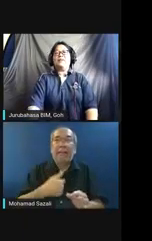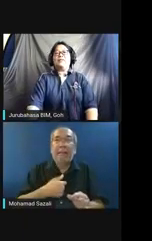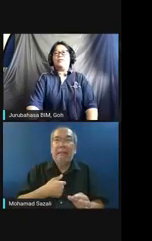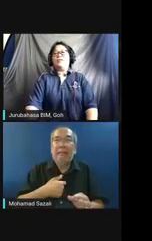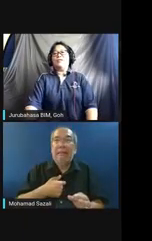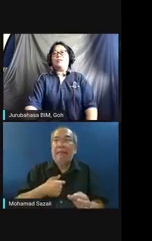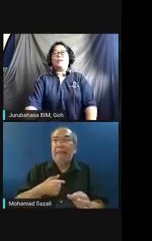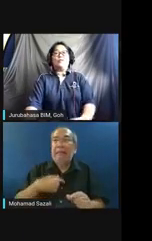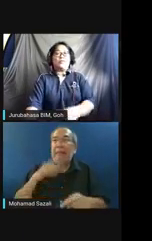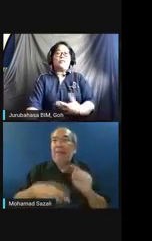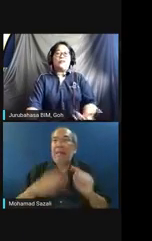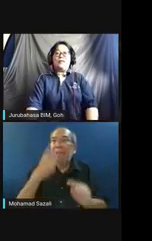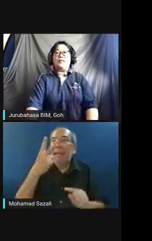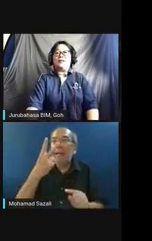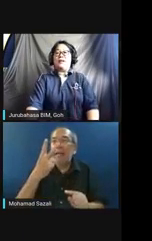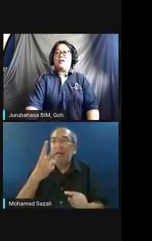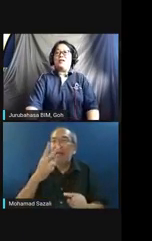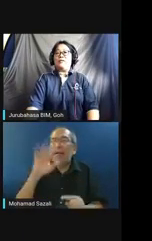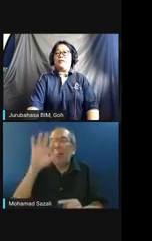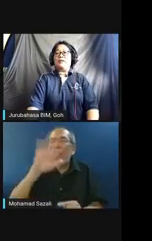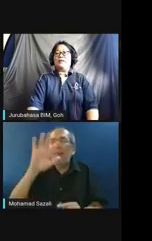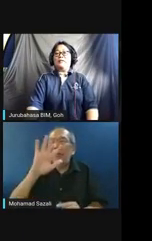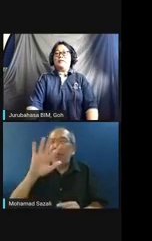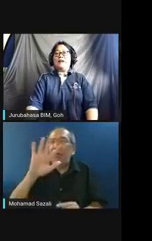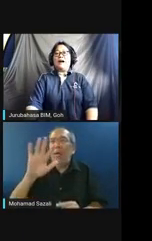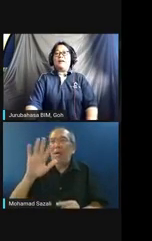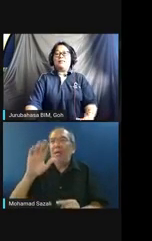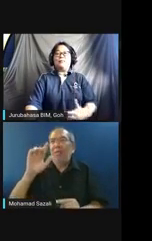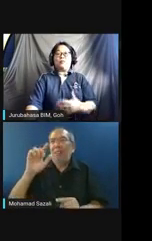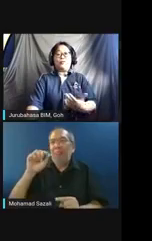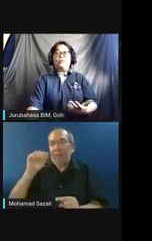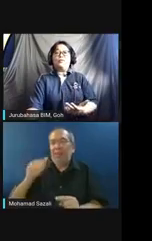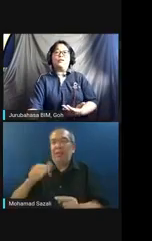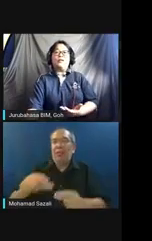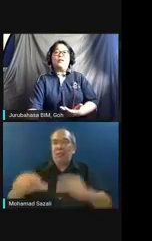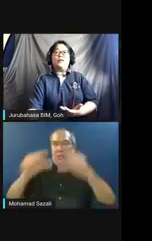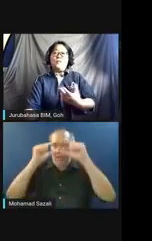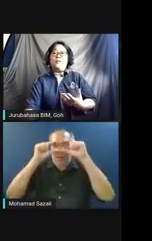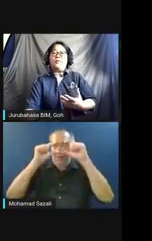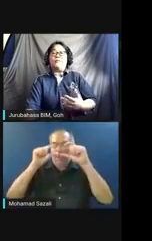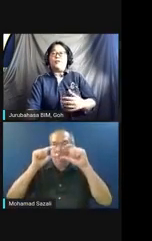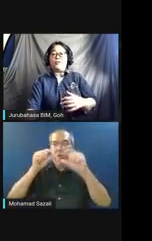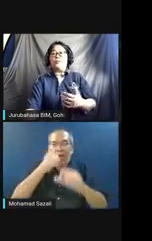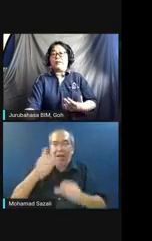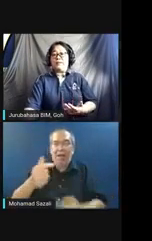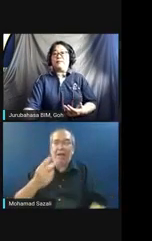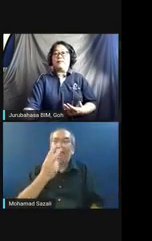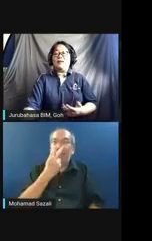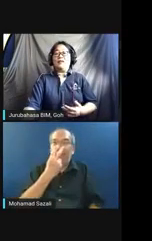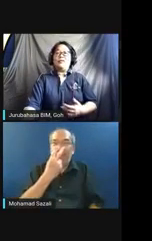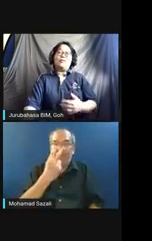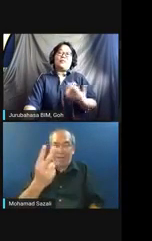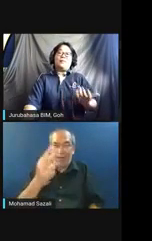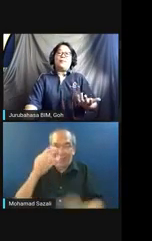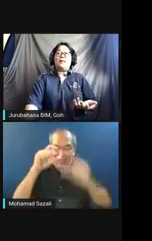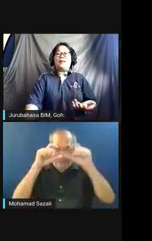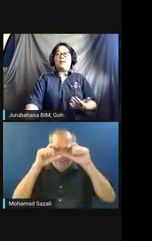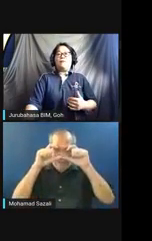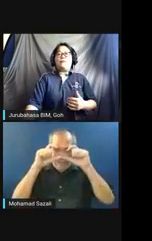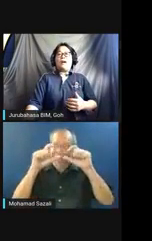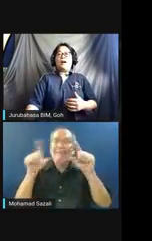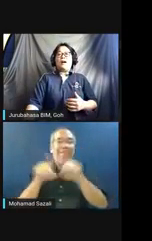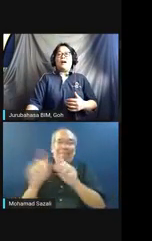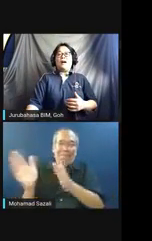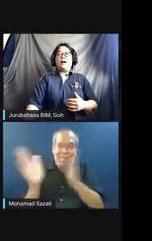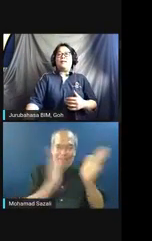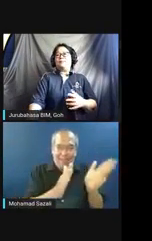Okay, so they will actually create a lot of items or tools or equipments for us to hear. So it's the same thing like